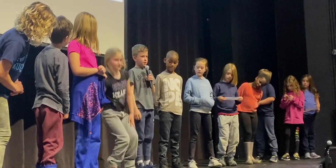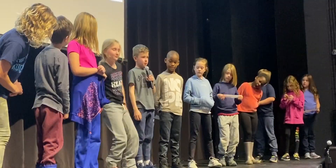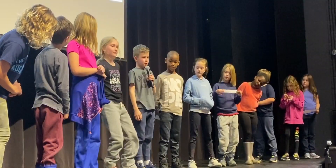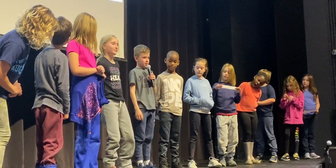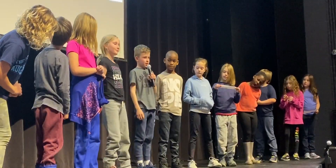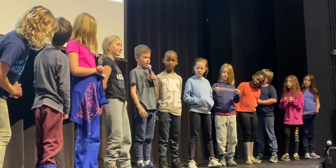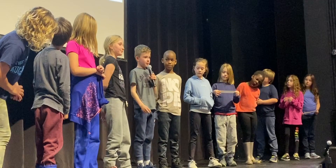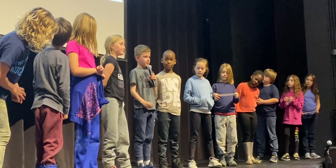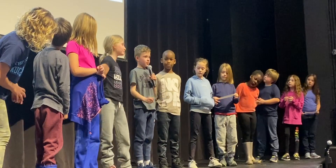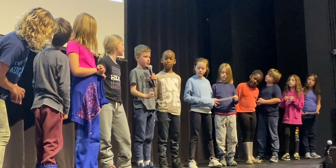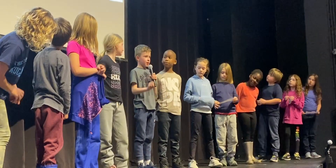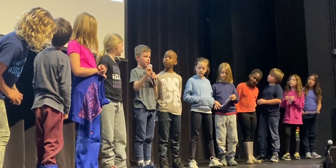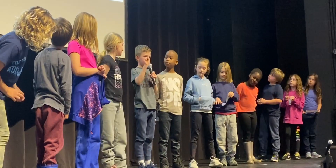Here's the sign for yes.